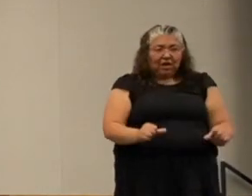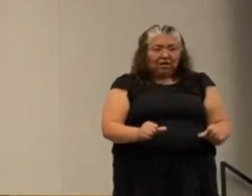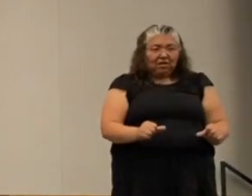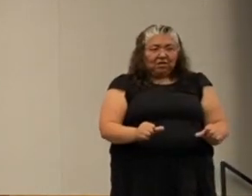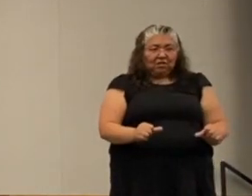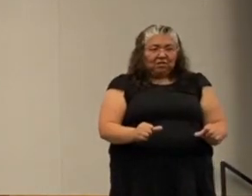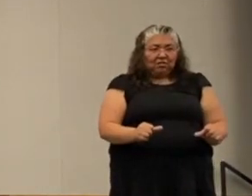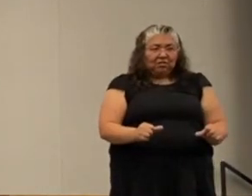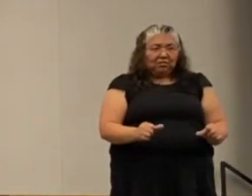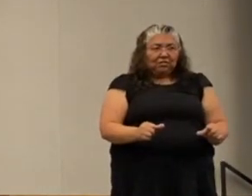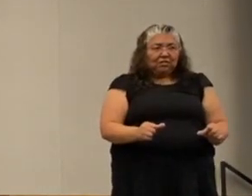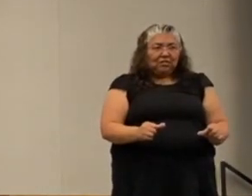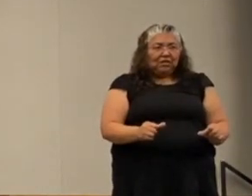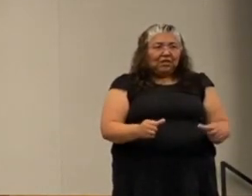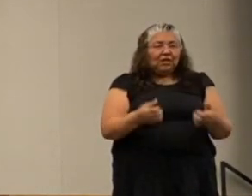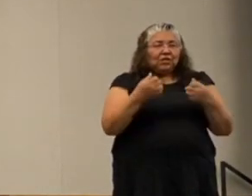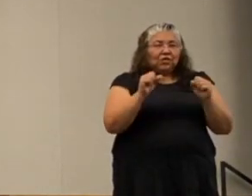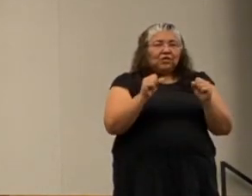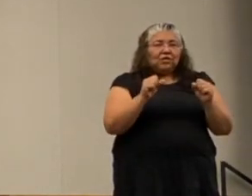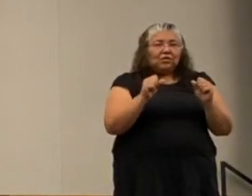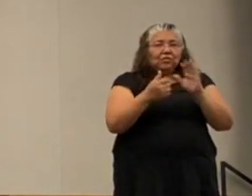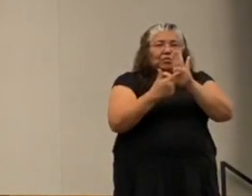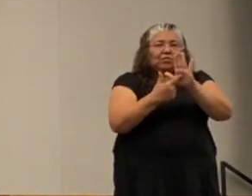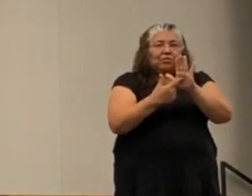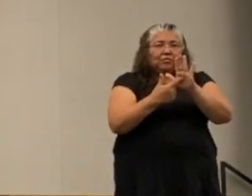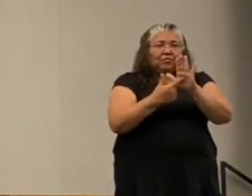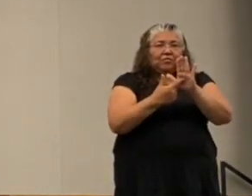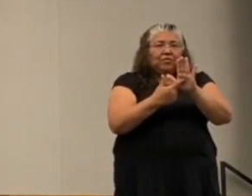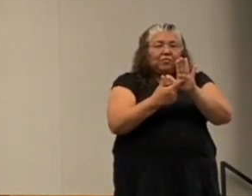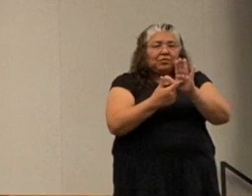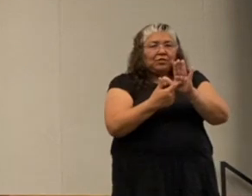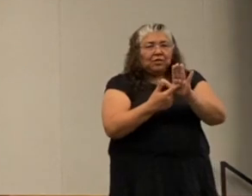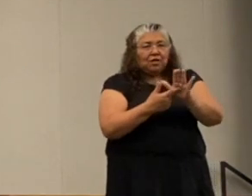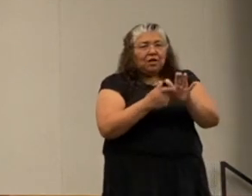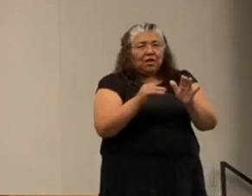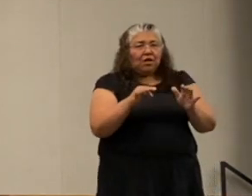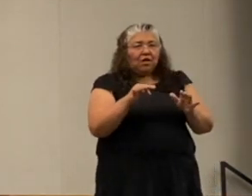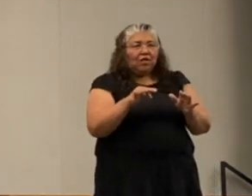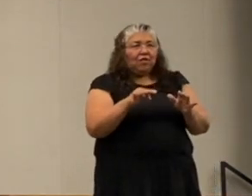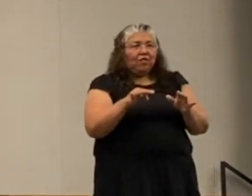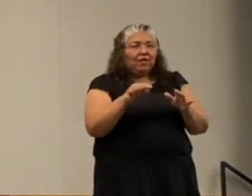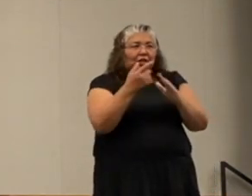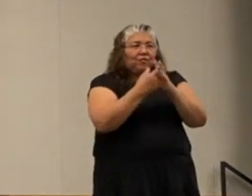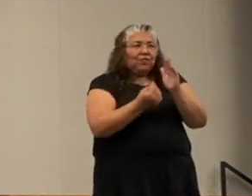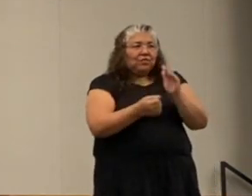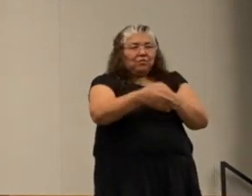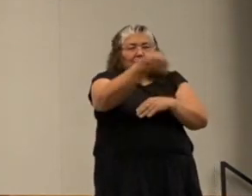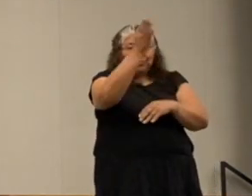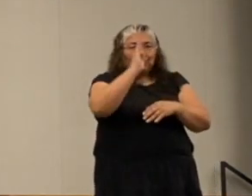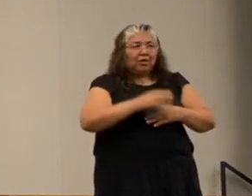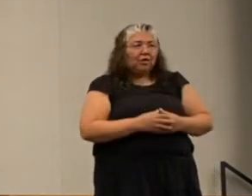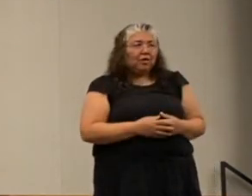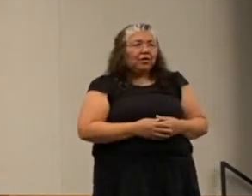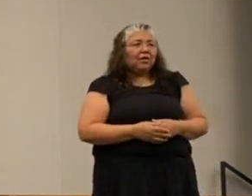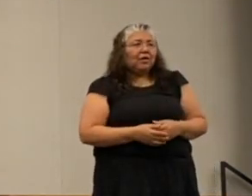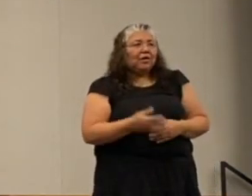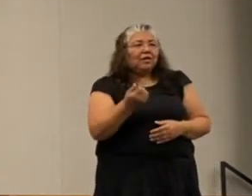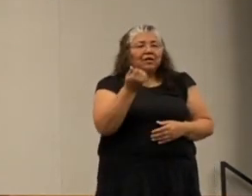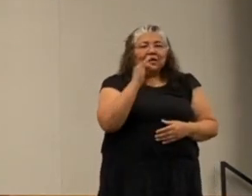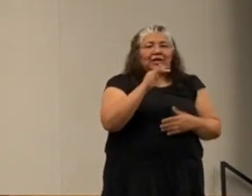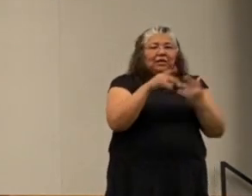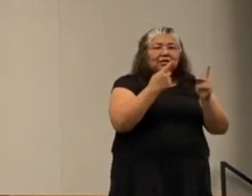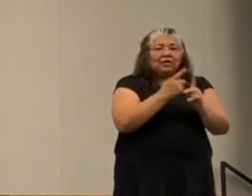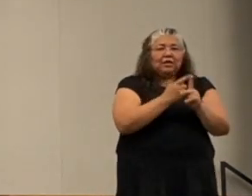making an idol is attempting to create a visible representation of an invisible God. Any such attempt